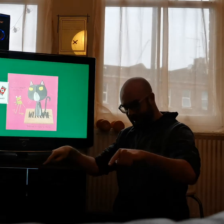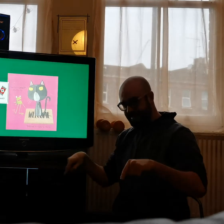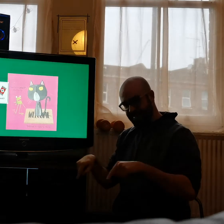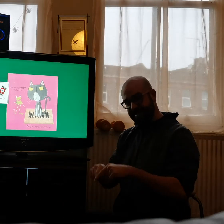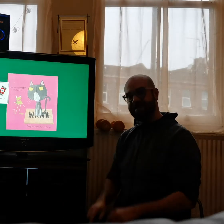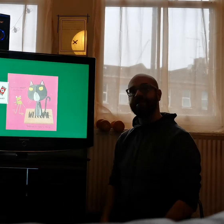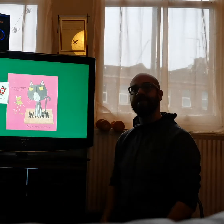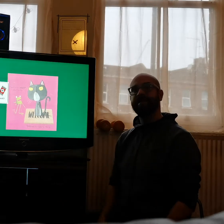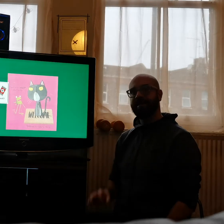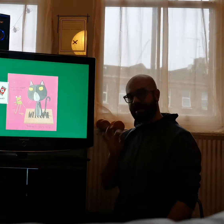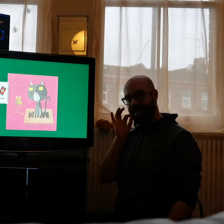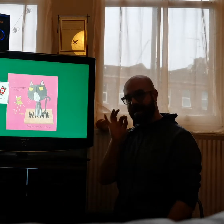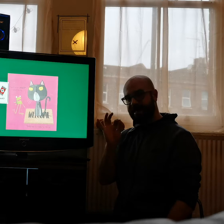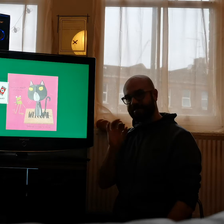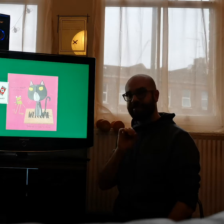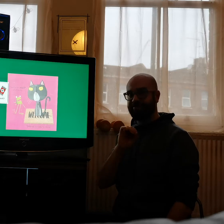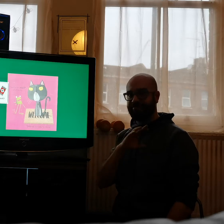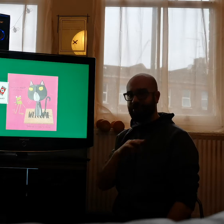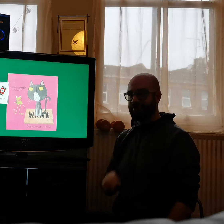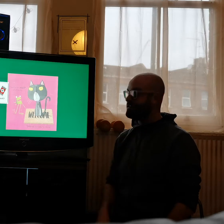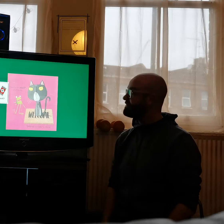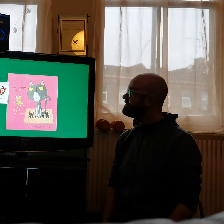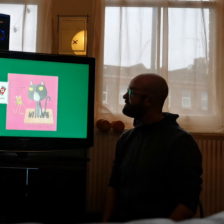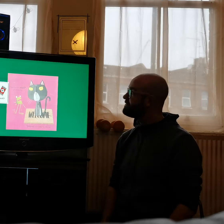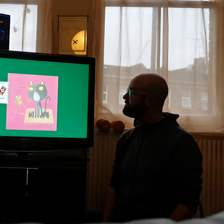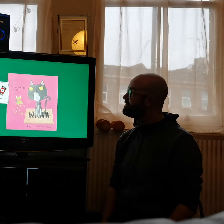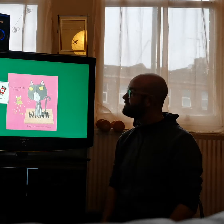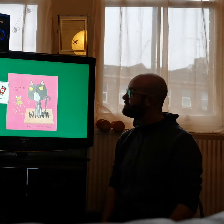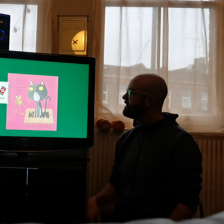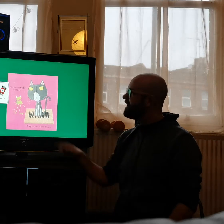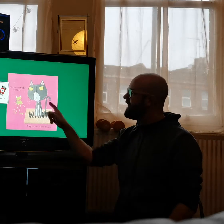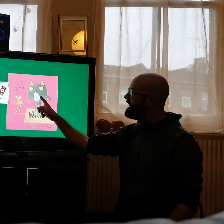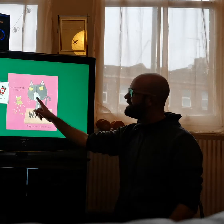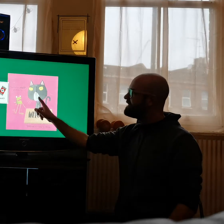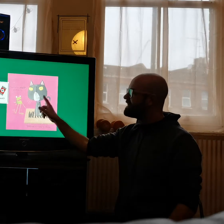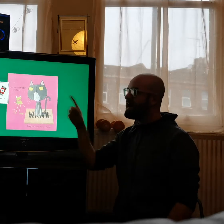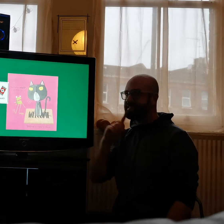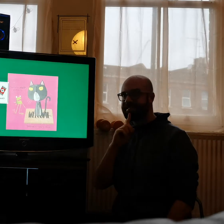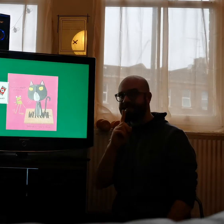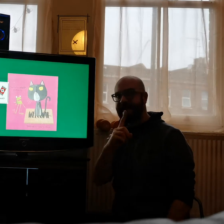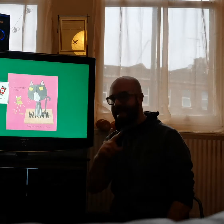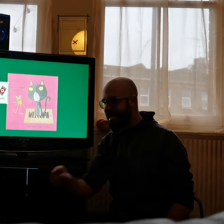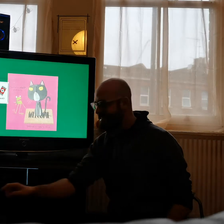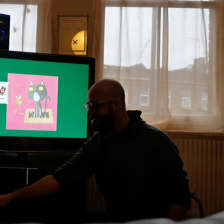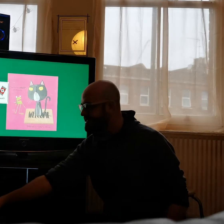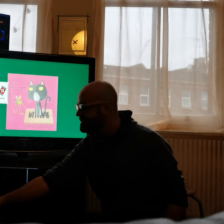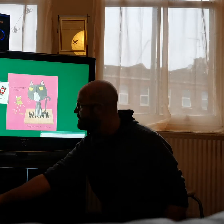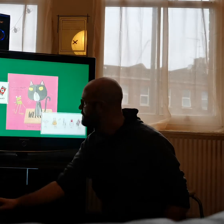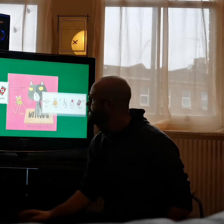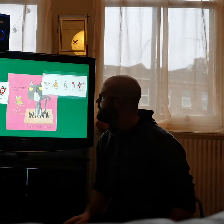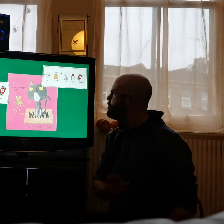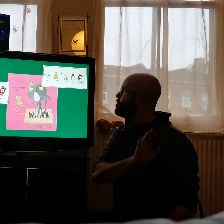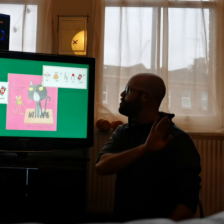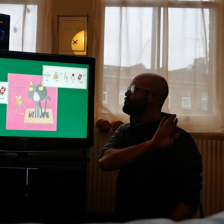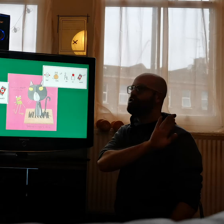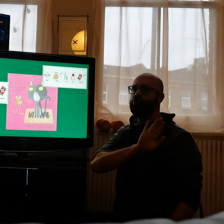mat? Asked the frog. And the cat said,